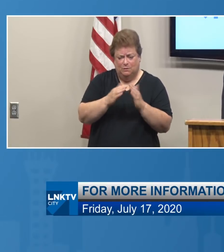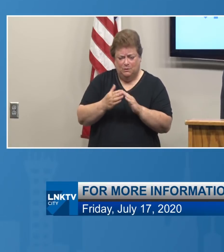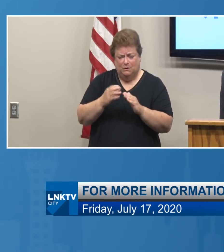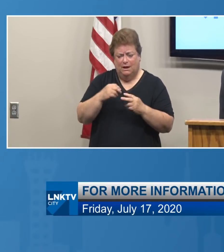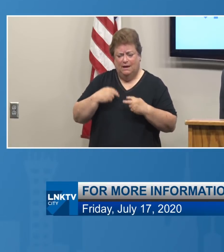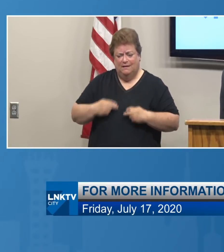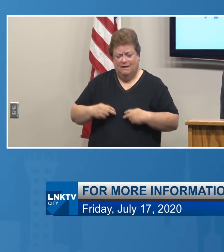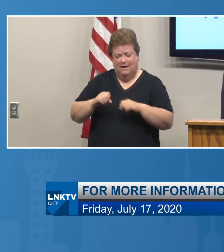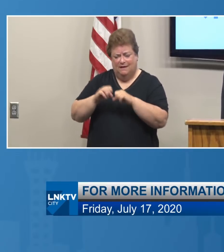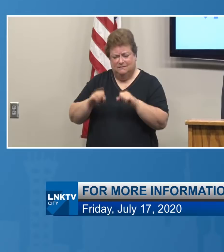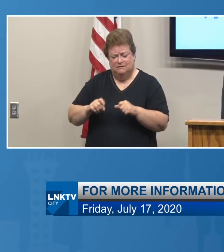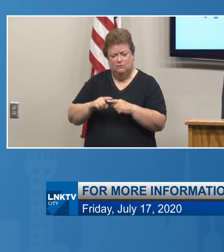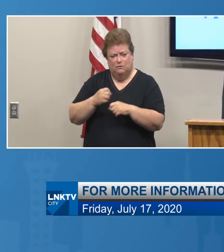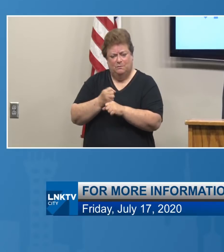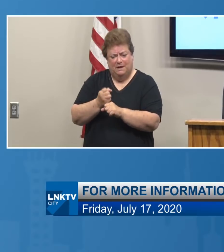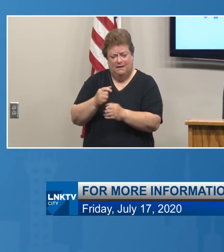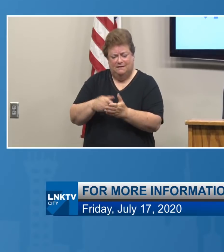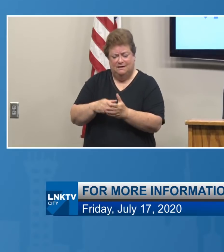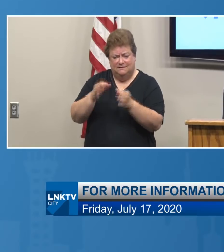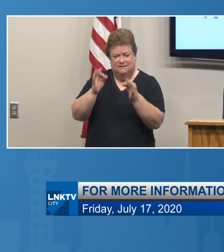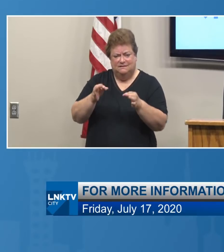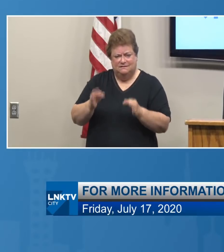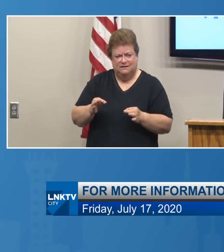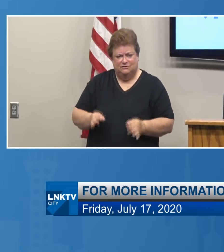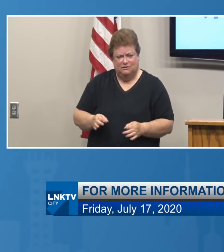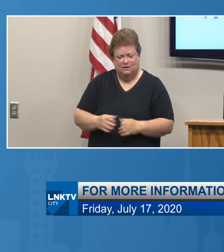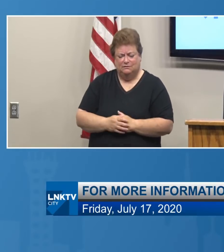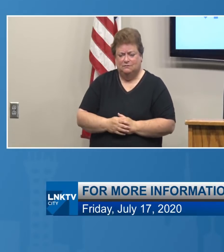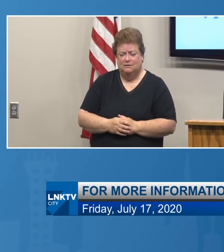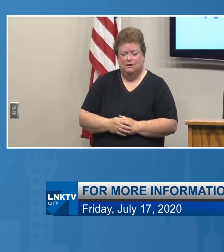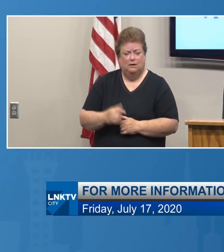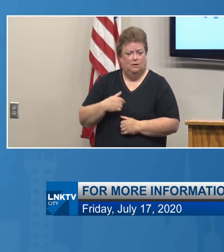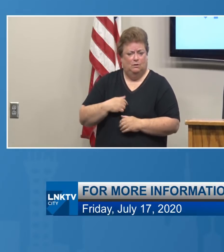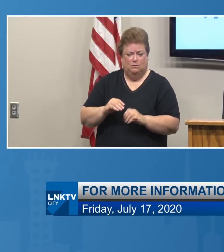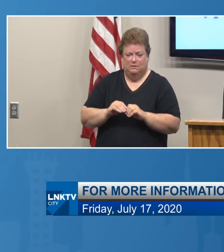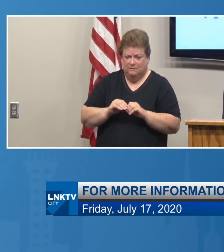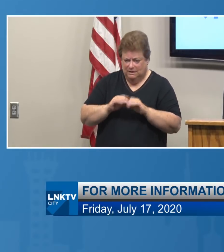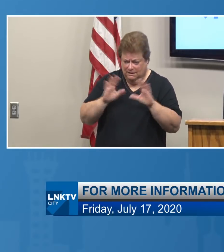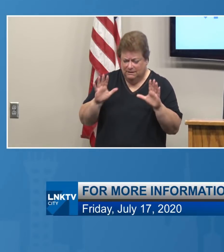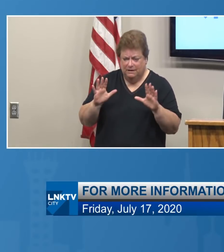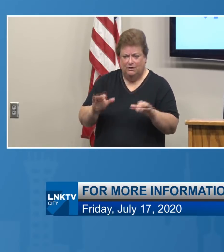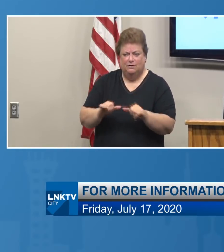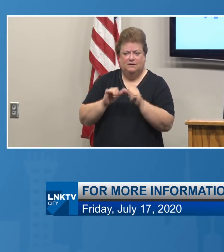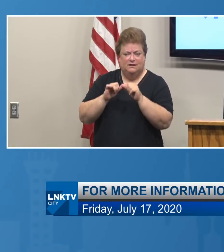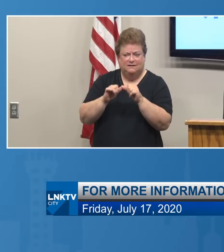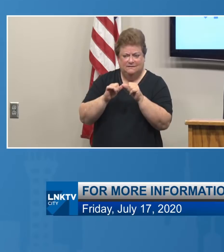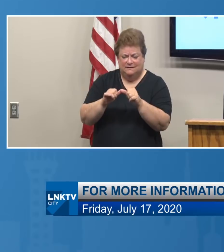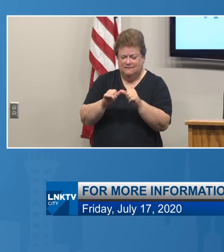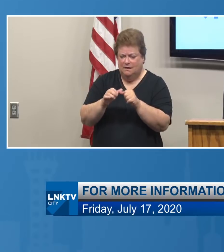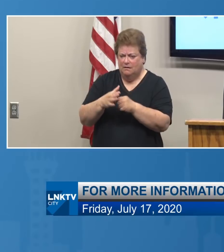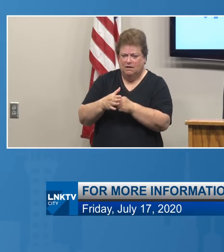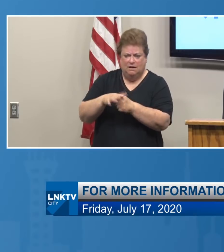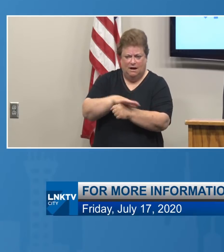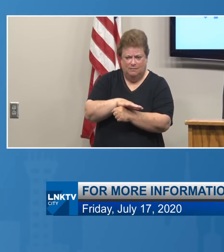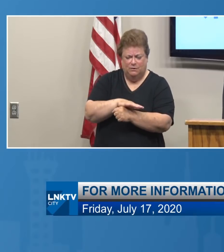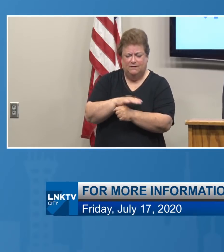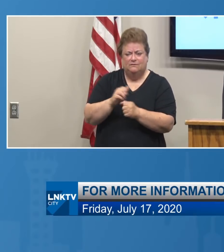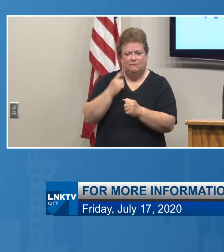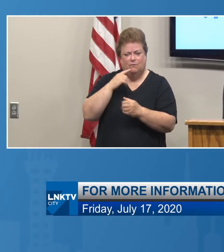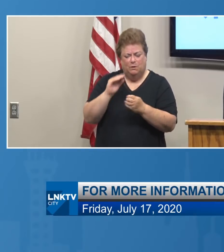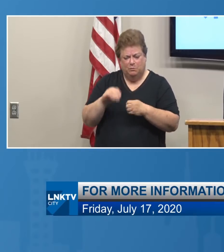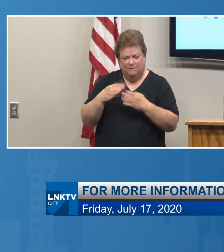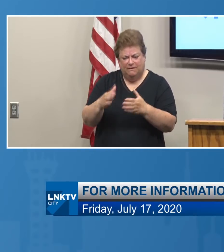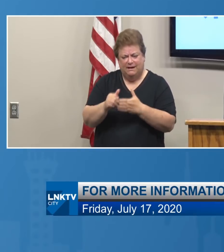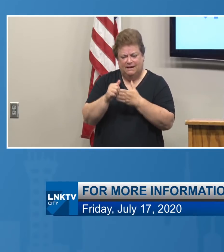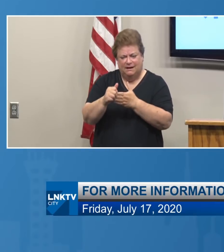the decision-making process as well. We have been clear, consistent, and comprehensive in